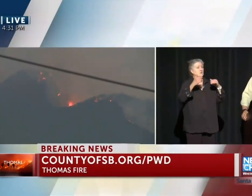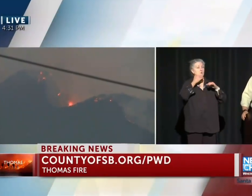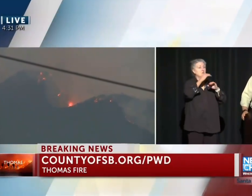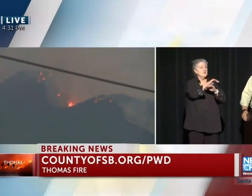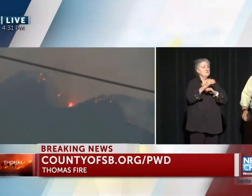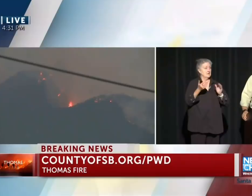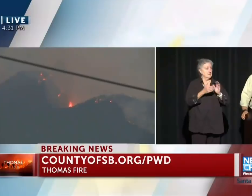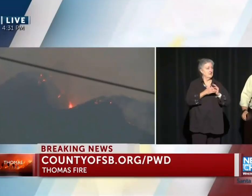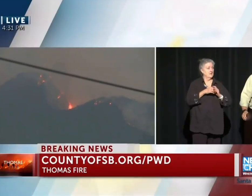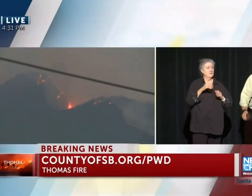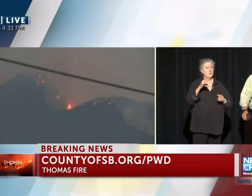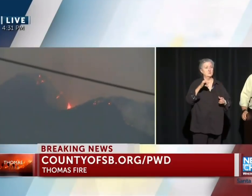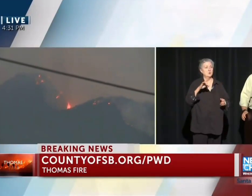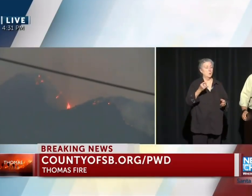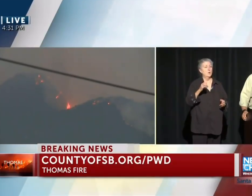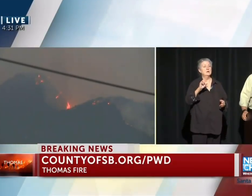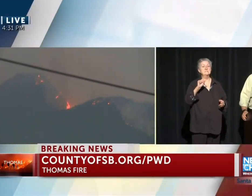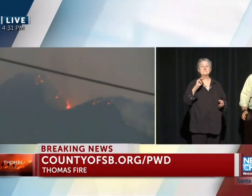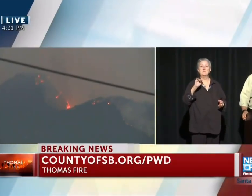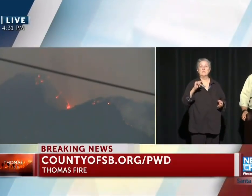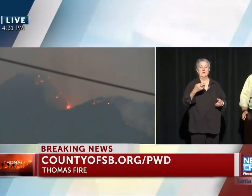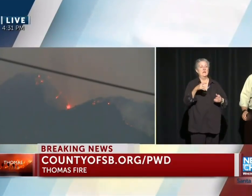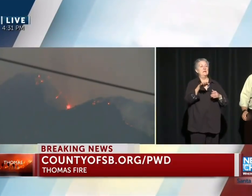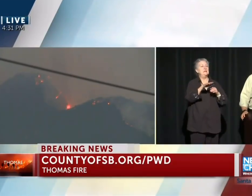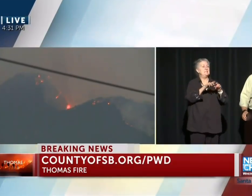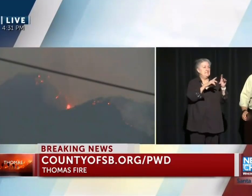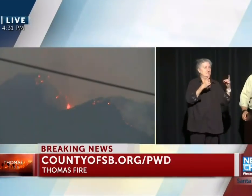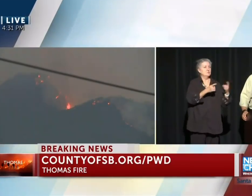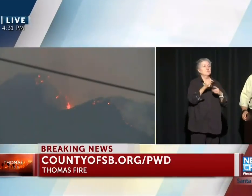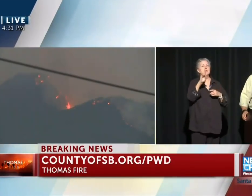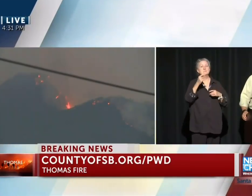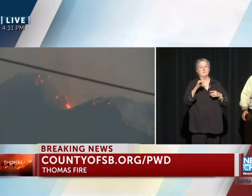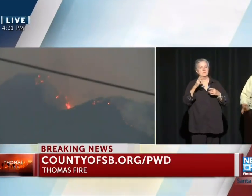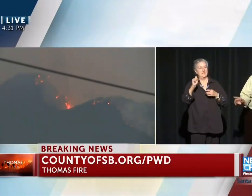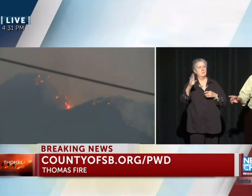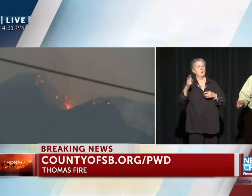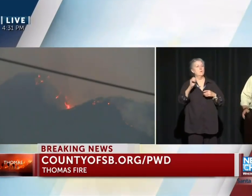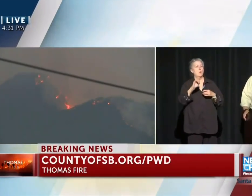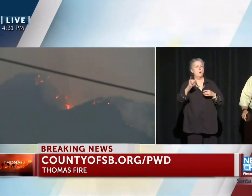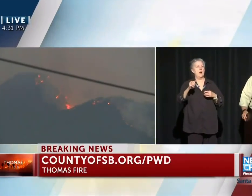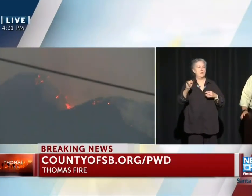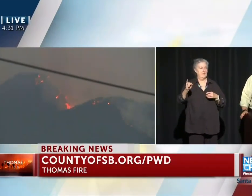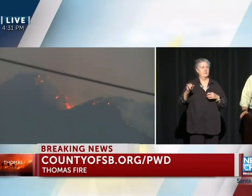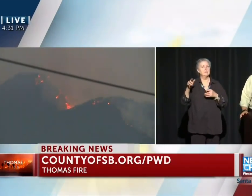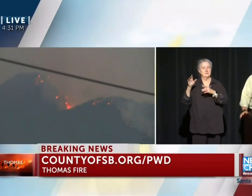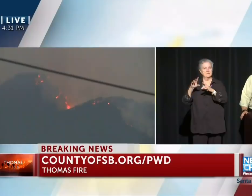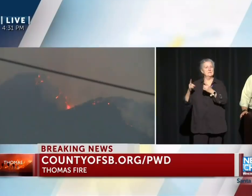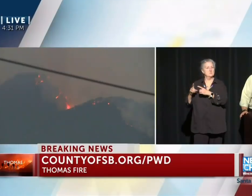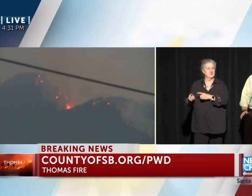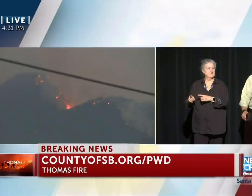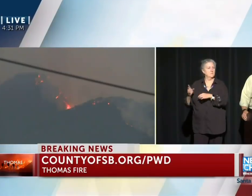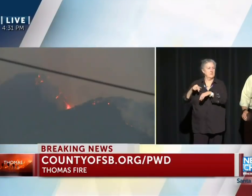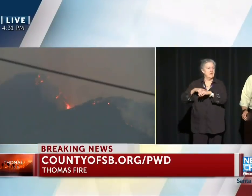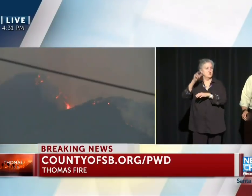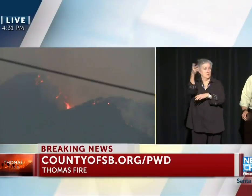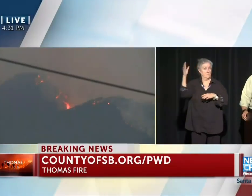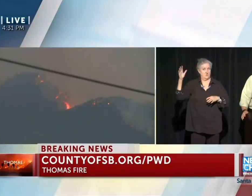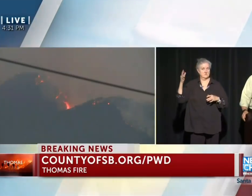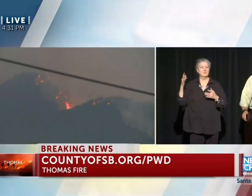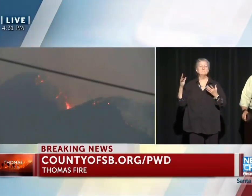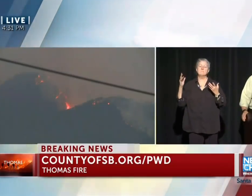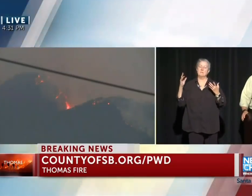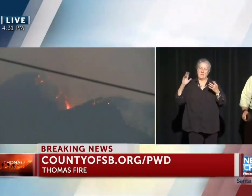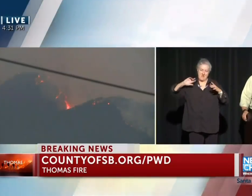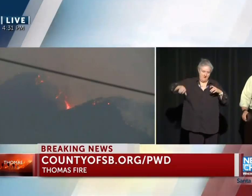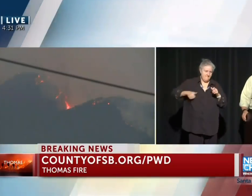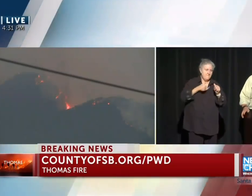Good evening again. Poncho Smith, District Ranger for the Santa Barbara and Ojai Districts of the National Forest. To follow up on what we just talked about,